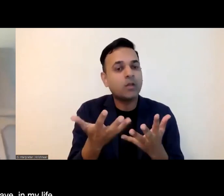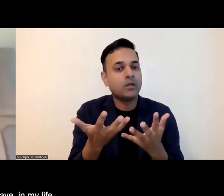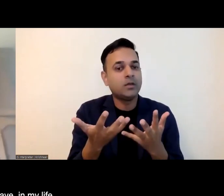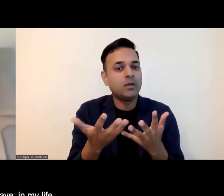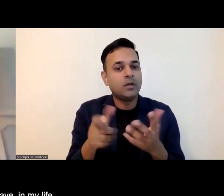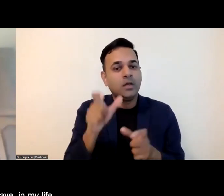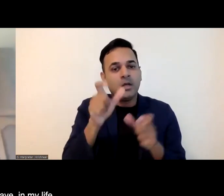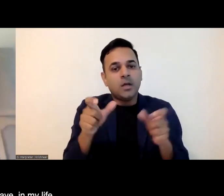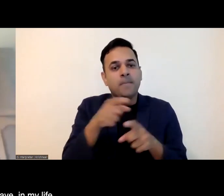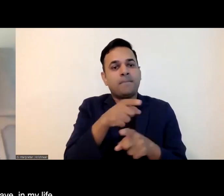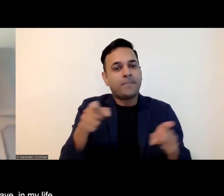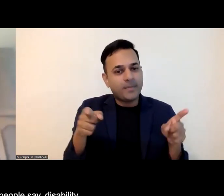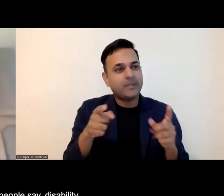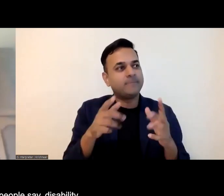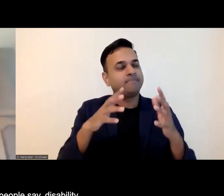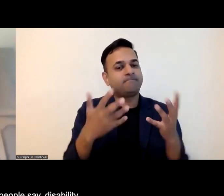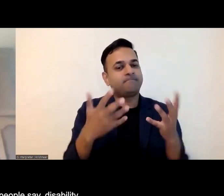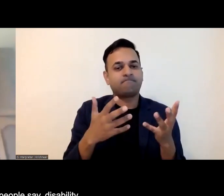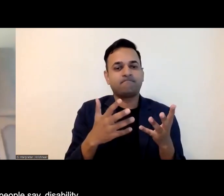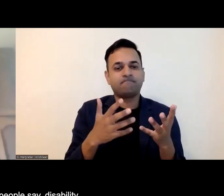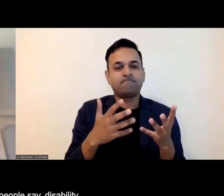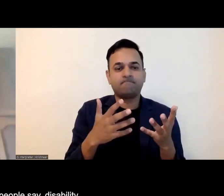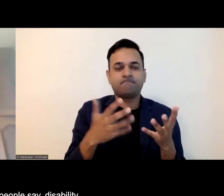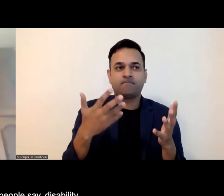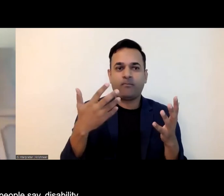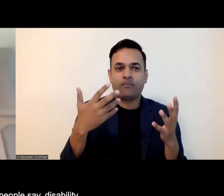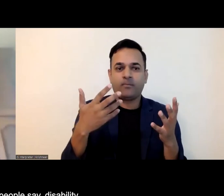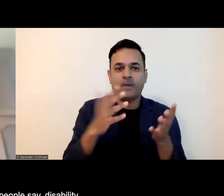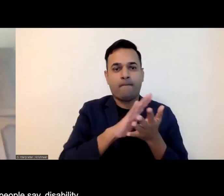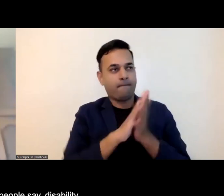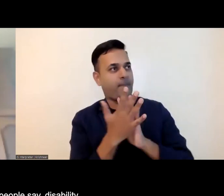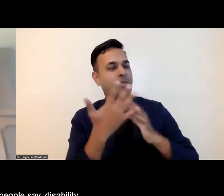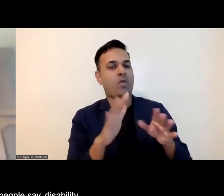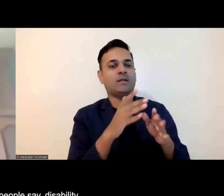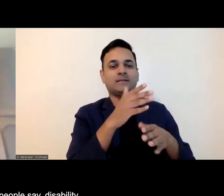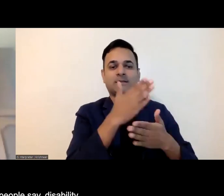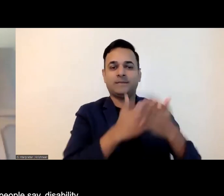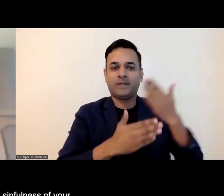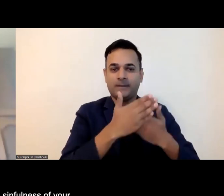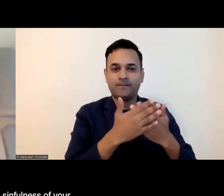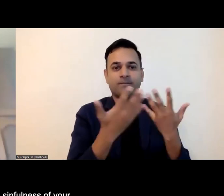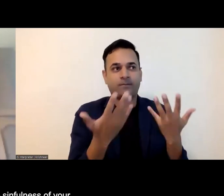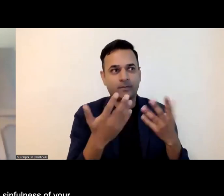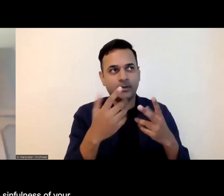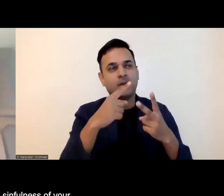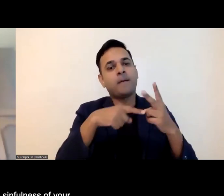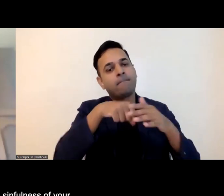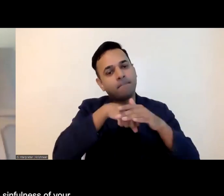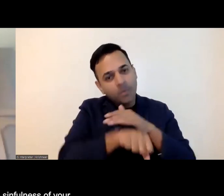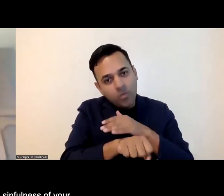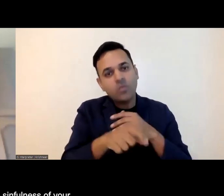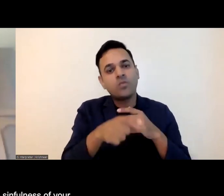So I have, in my life, I heard many people say disability due to